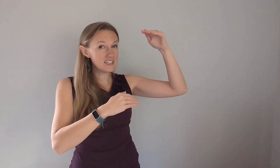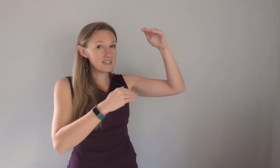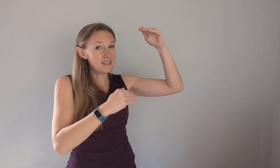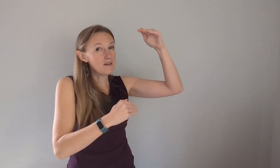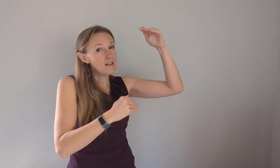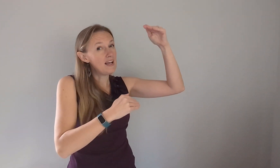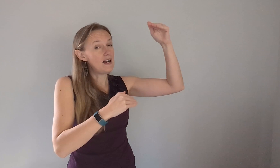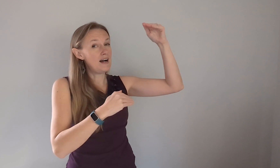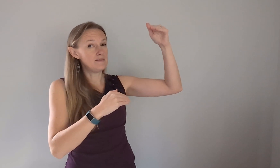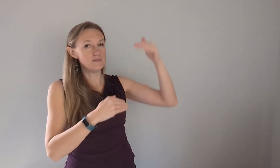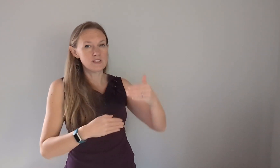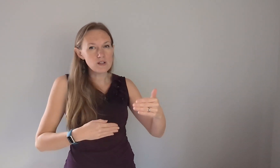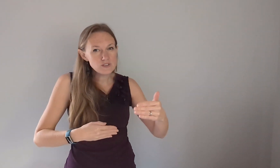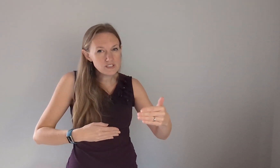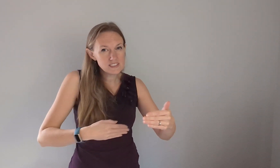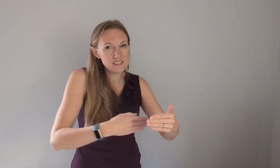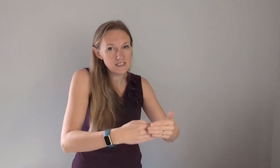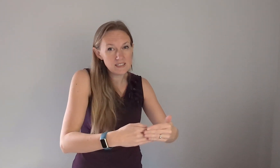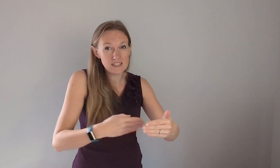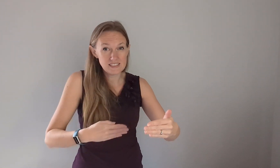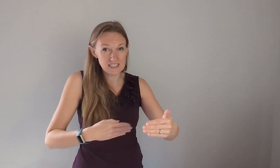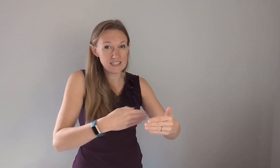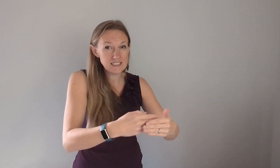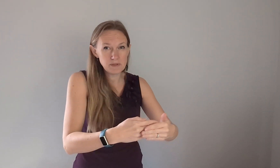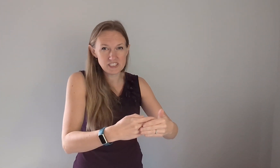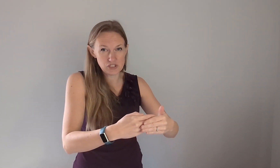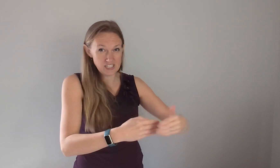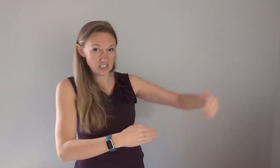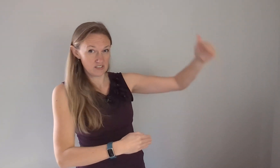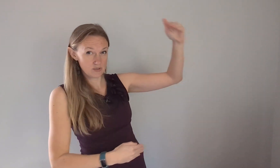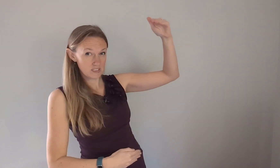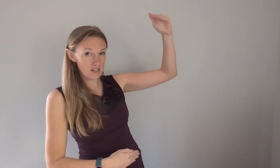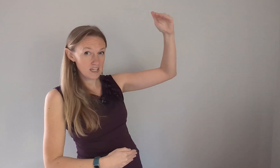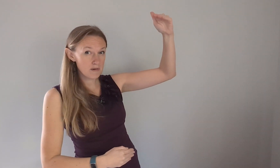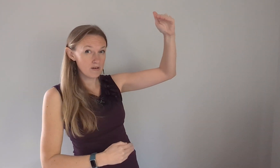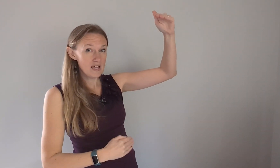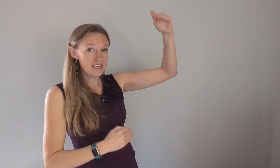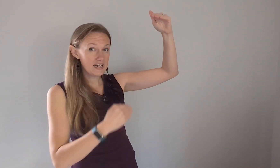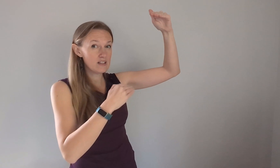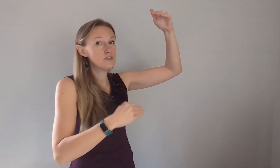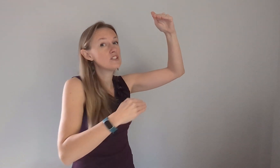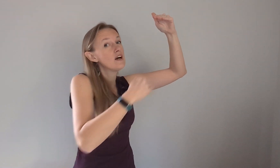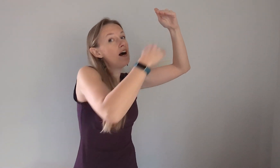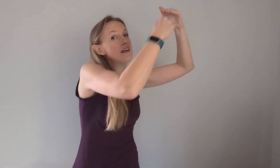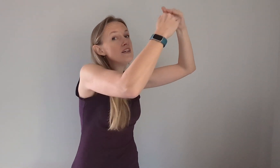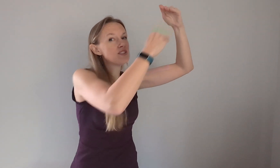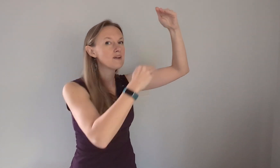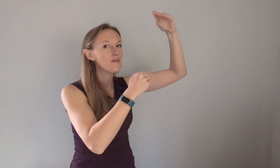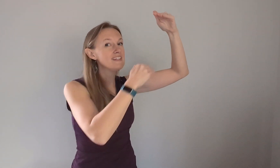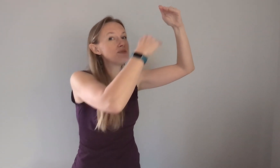going to, closer still is like this, but it's directional. So we're talking about getting closer to God. So we're going this